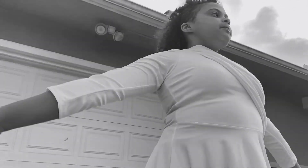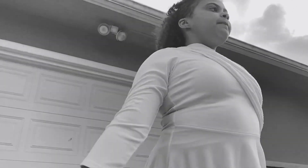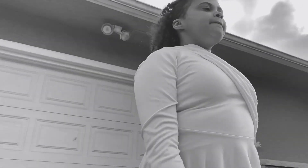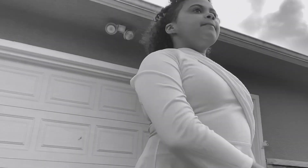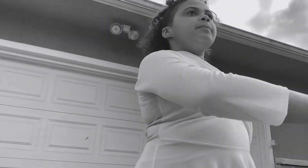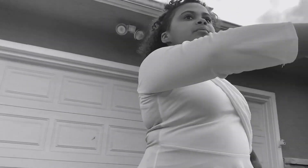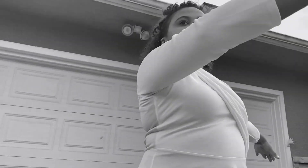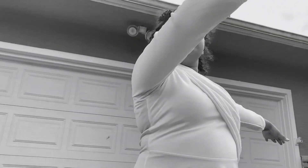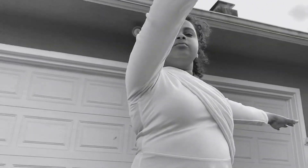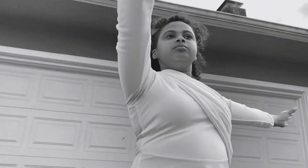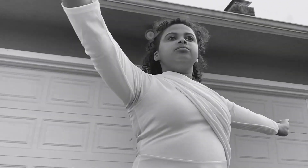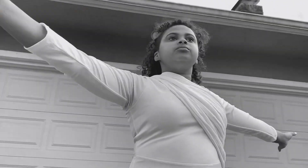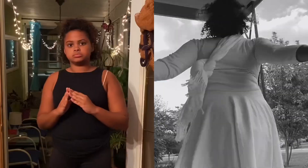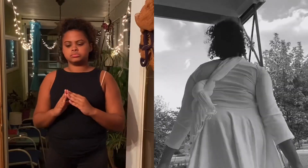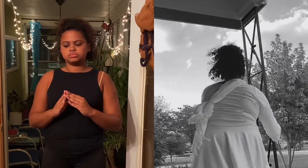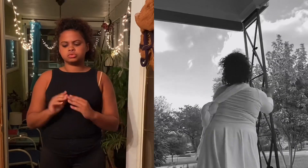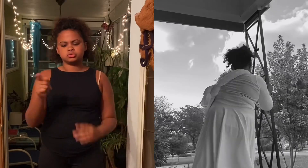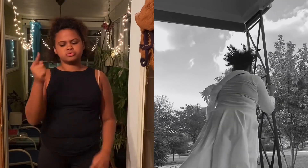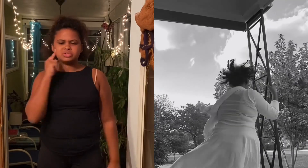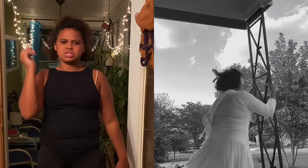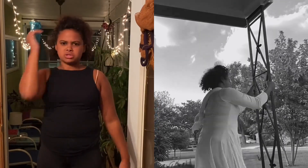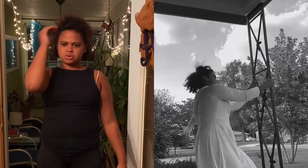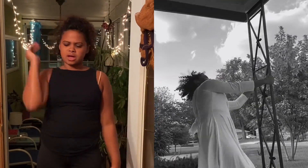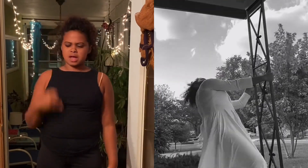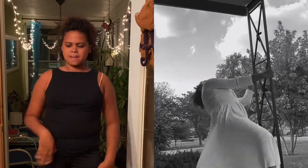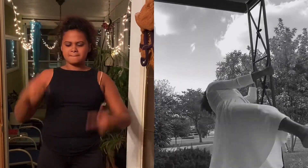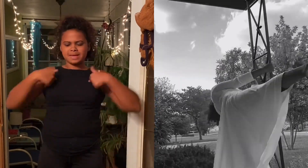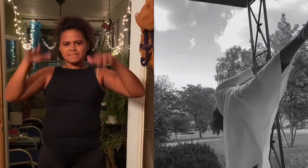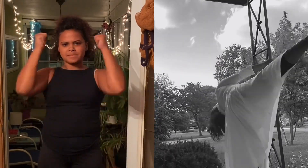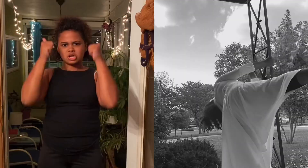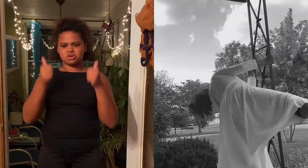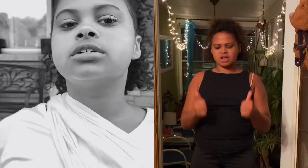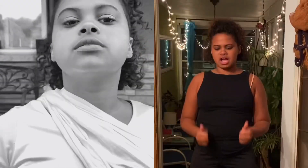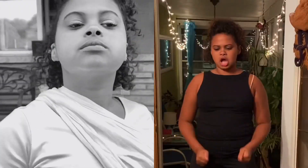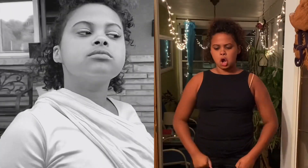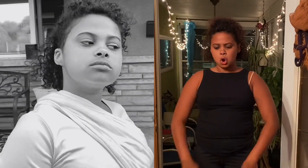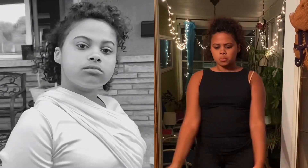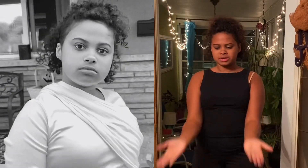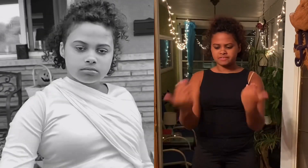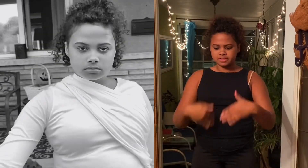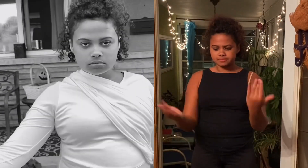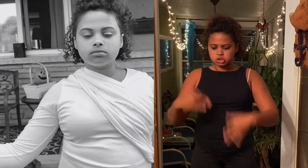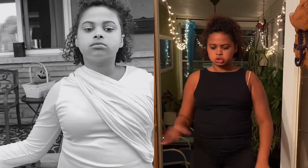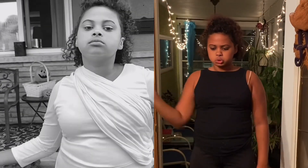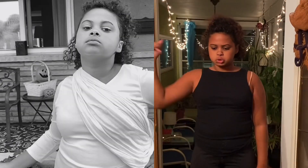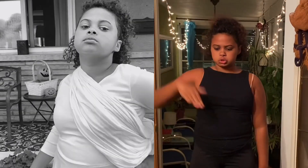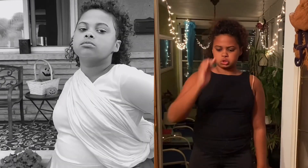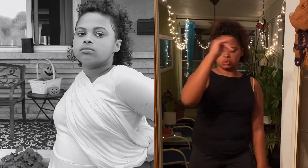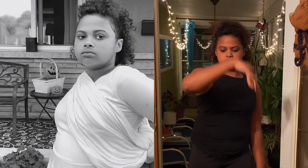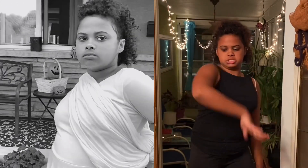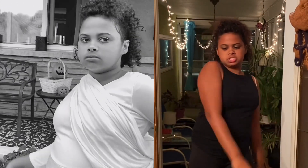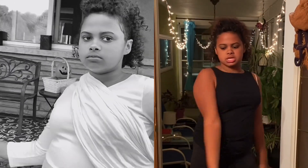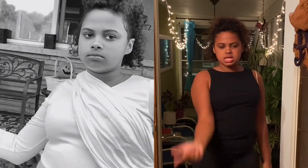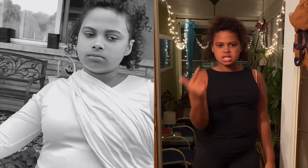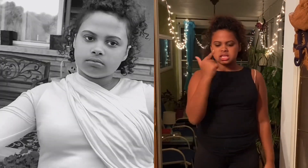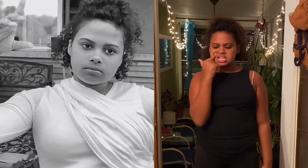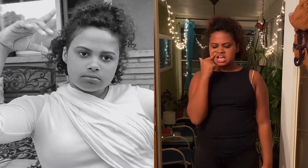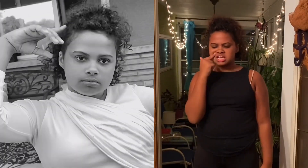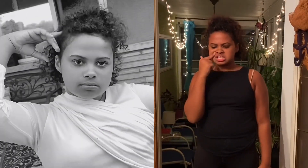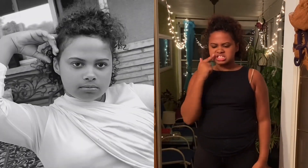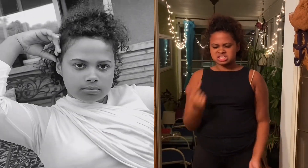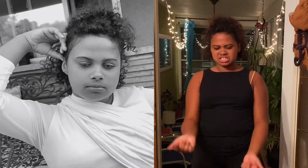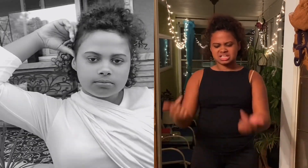apart You really know how to make me cry When you give me those ocean